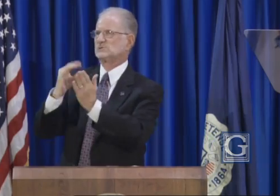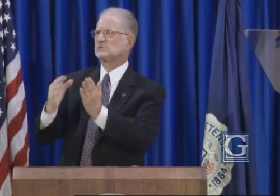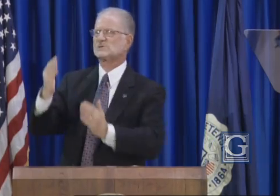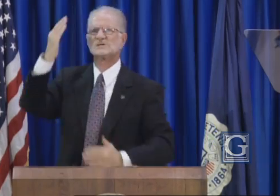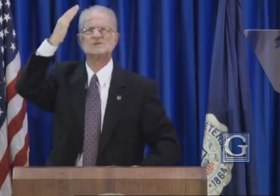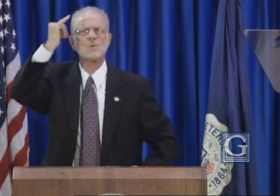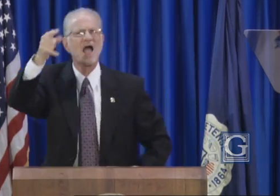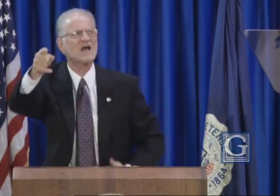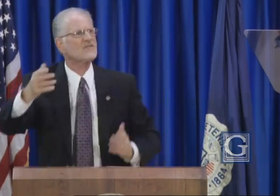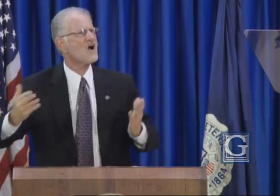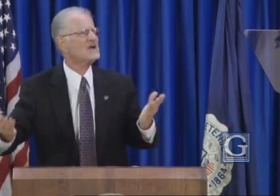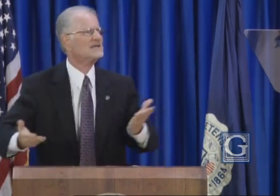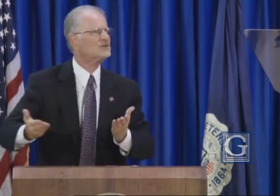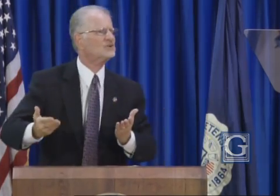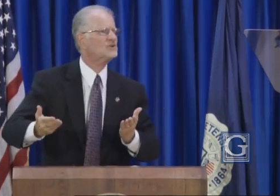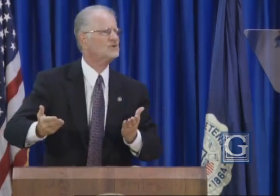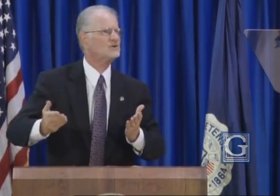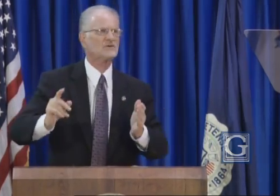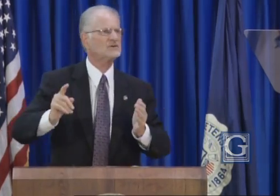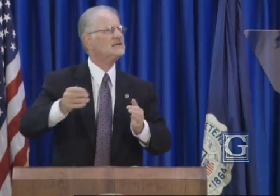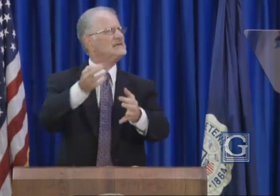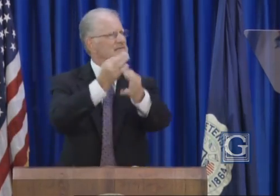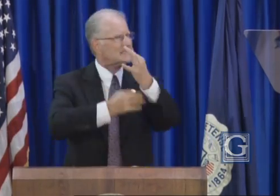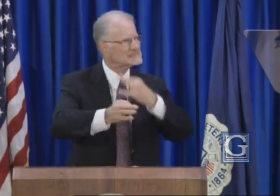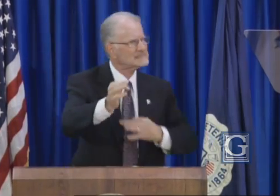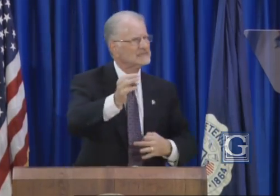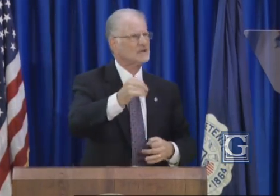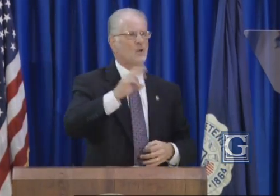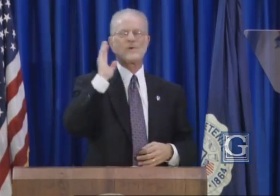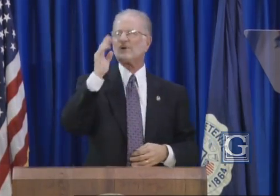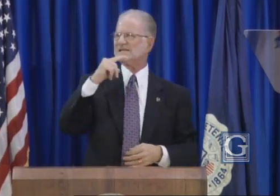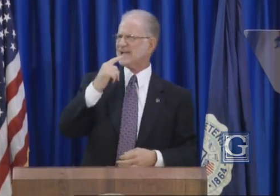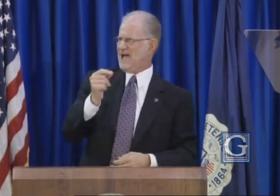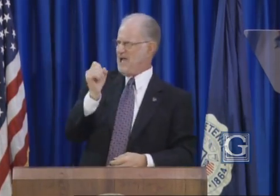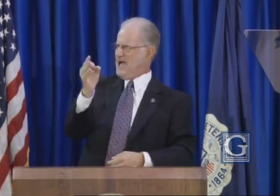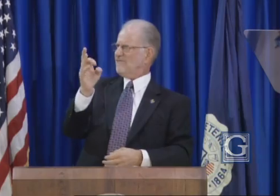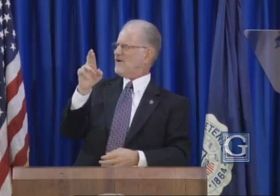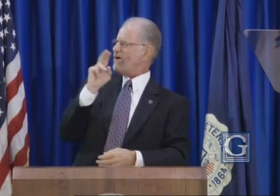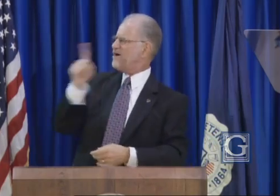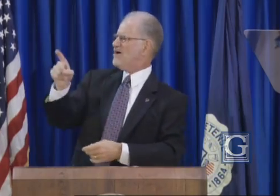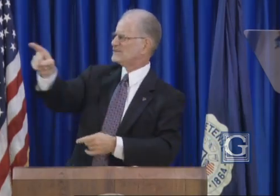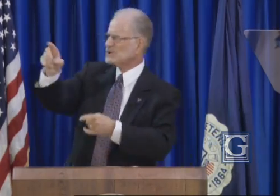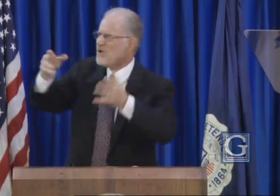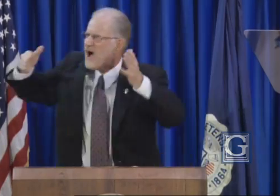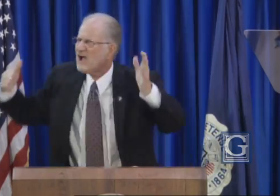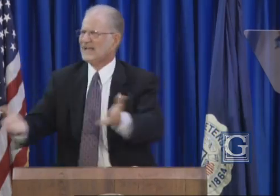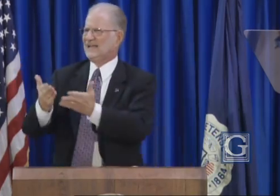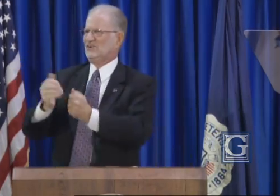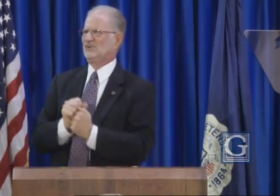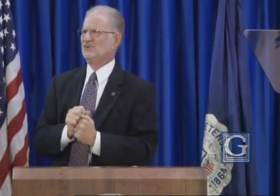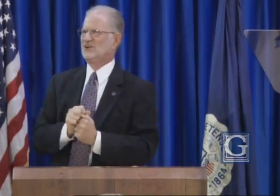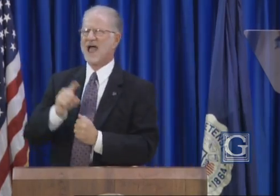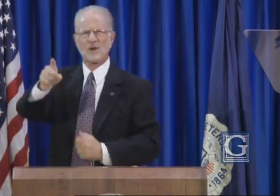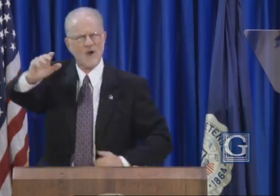We will not ask students why they are here, but instead we will say, "Why, of course you're